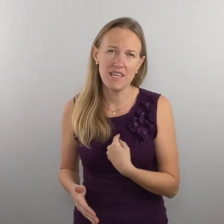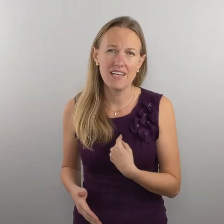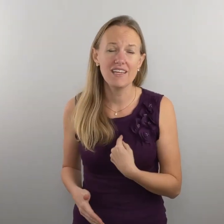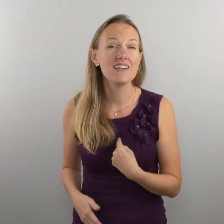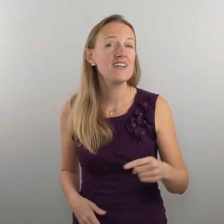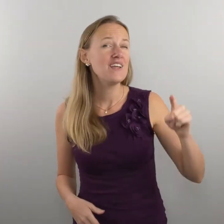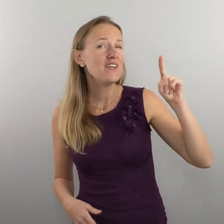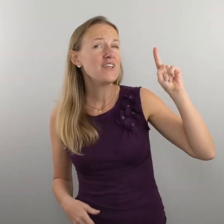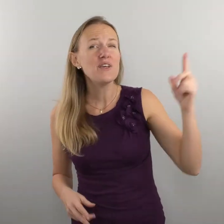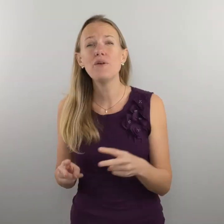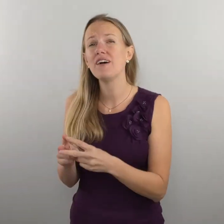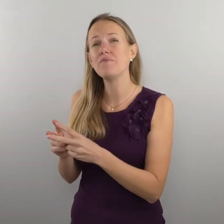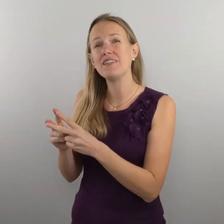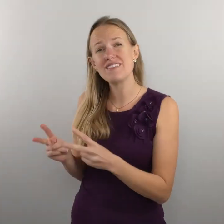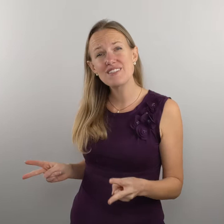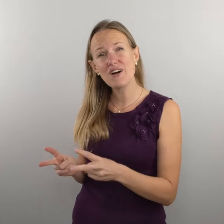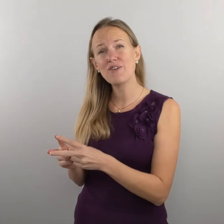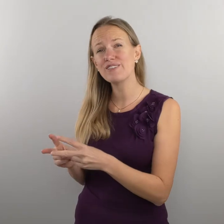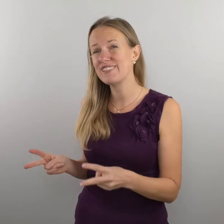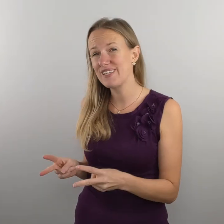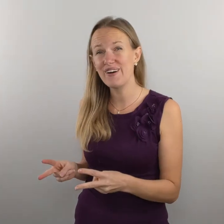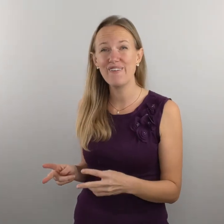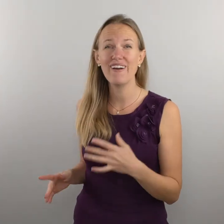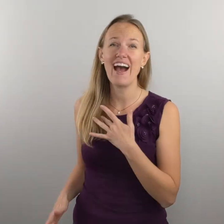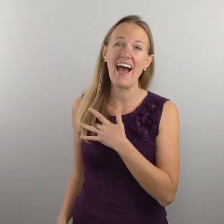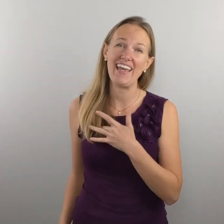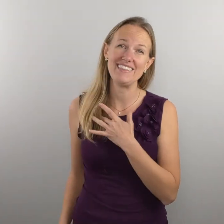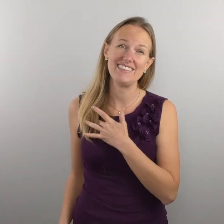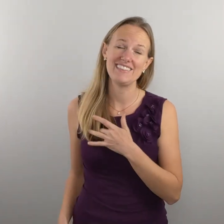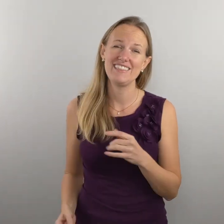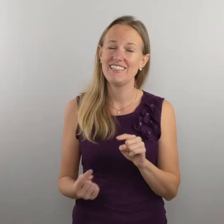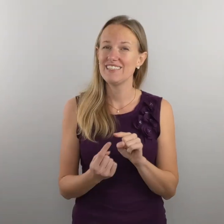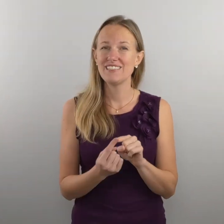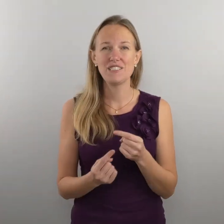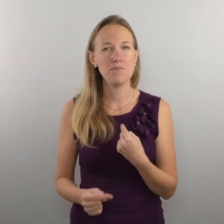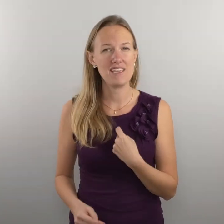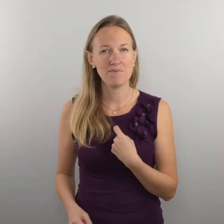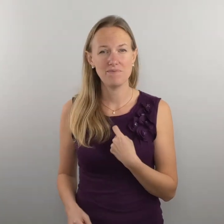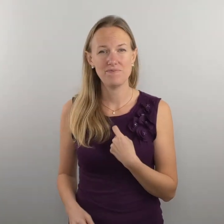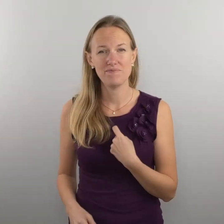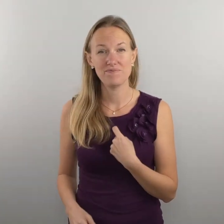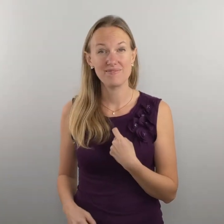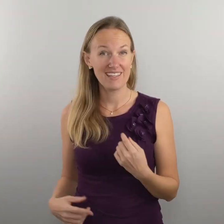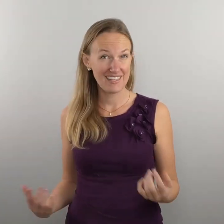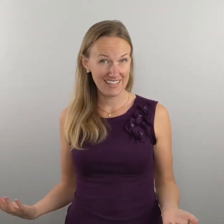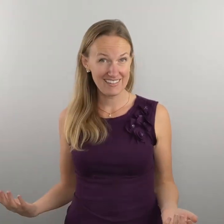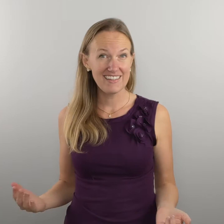me. You have been so, so kind to me. Okay?